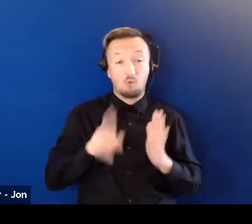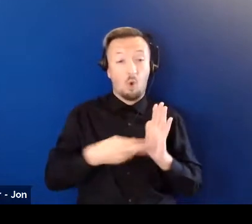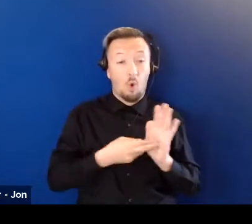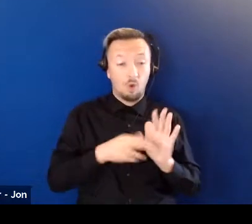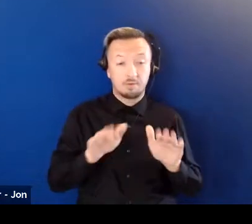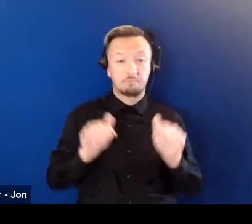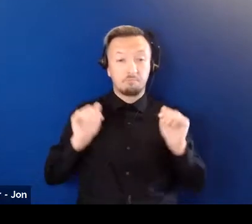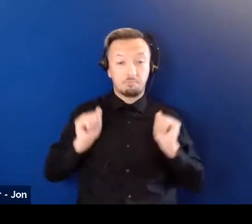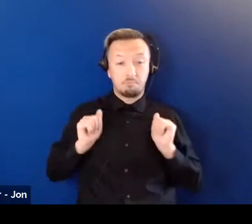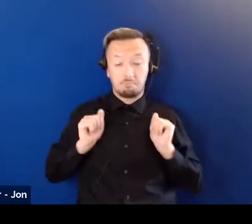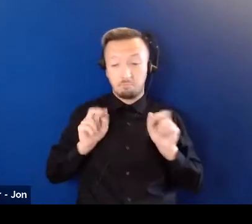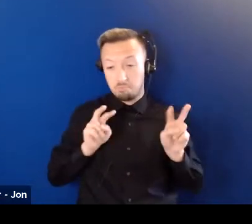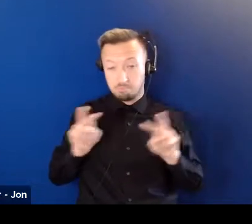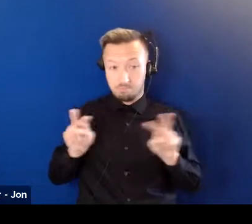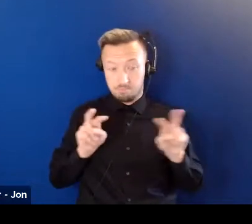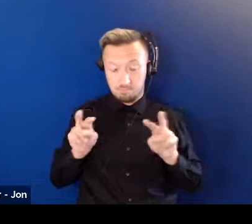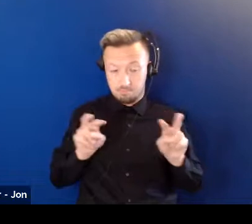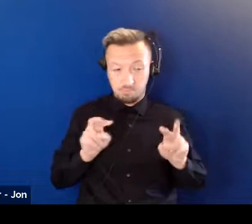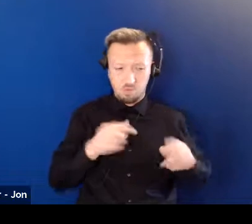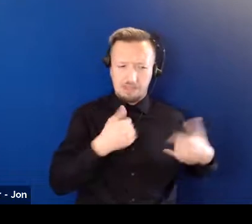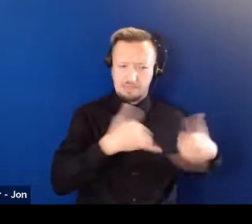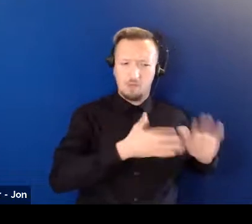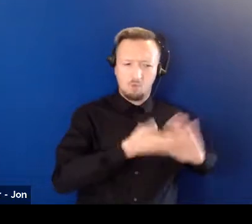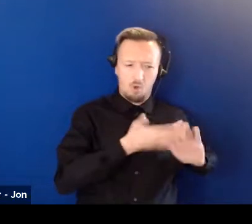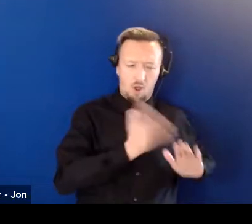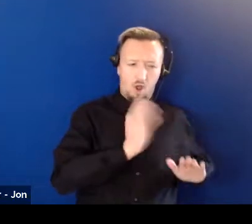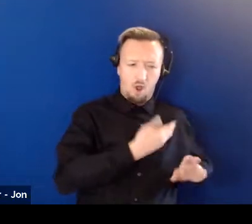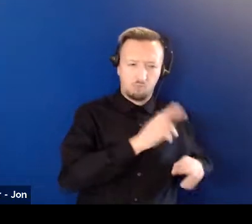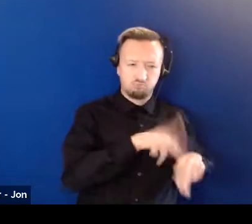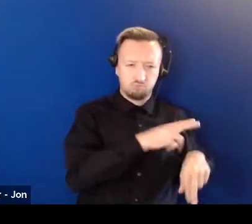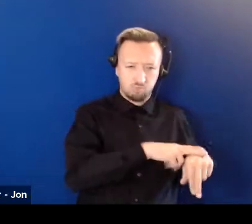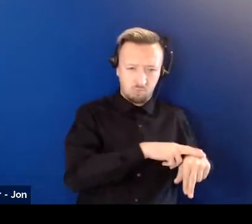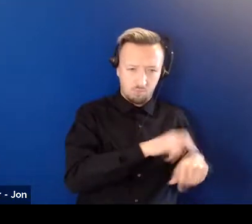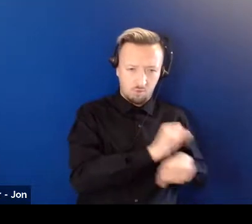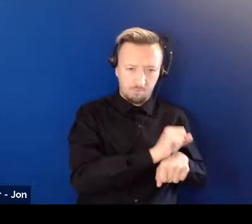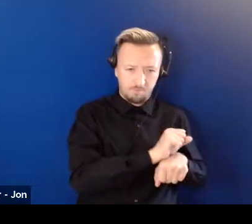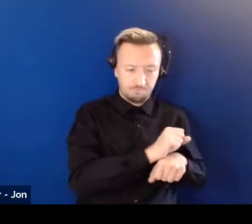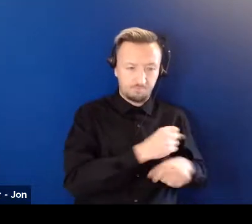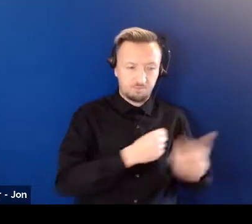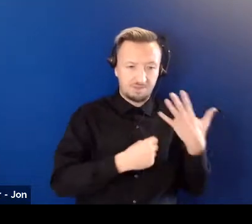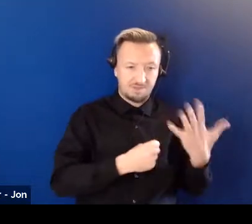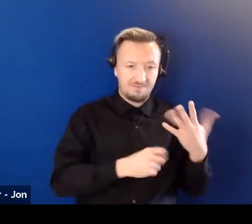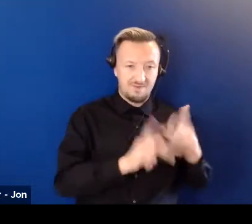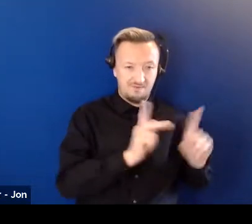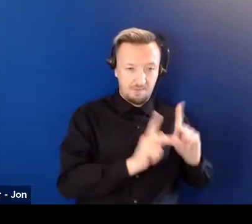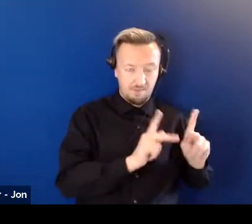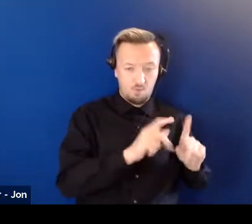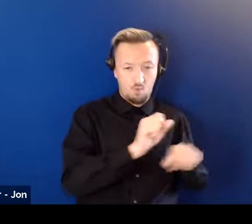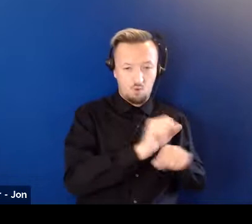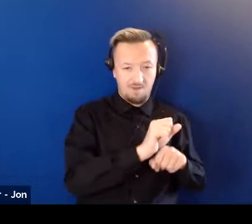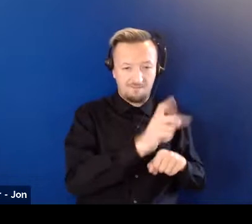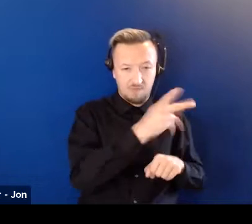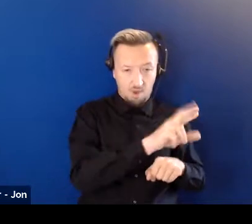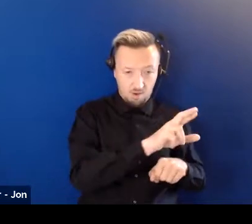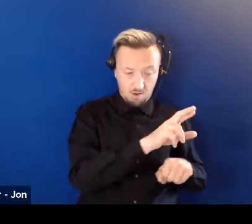our own business. We have 5 people who are engaged in vocational support services and